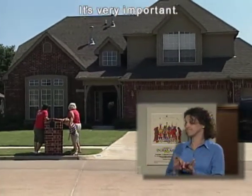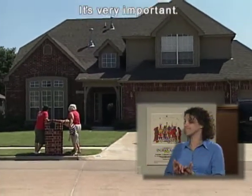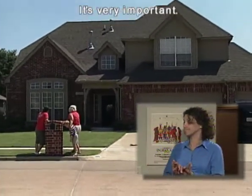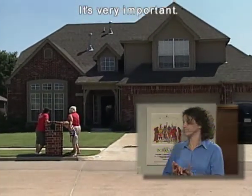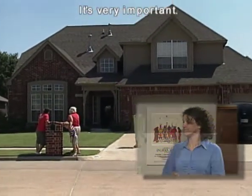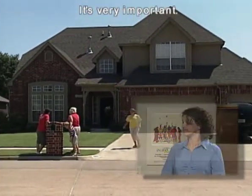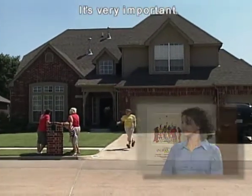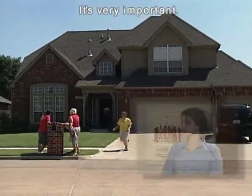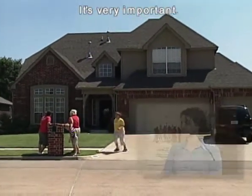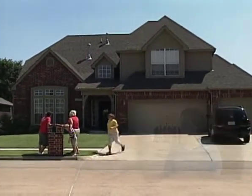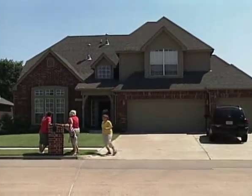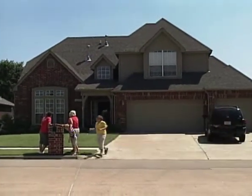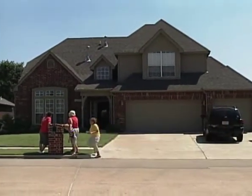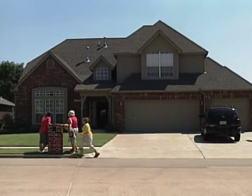important.